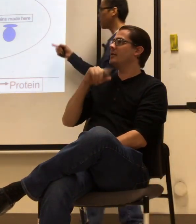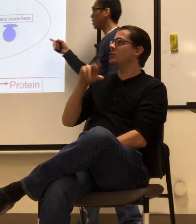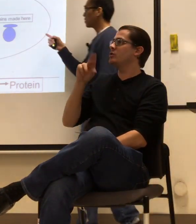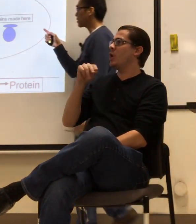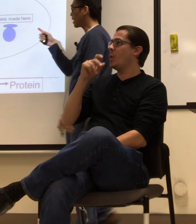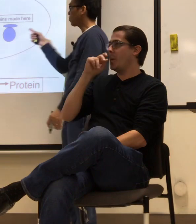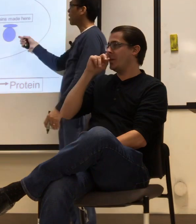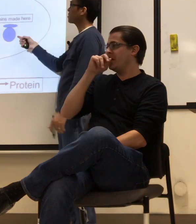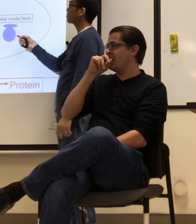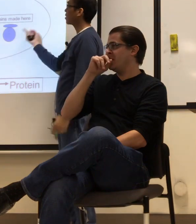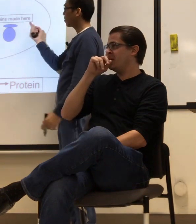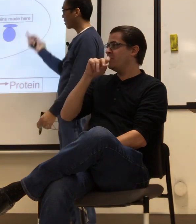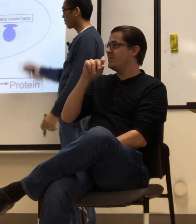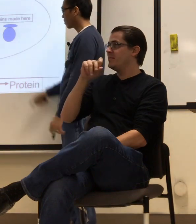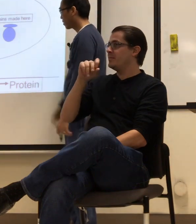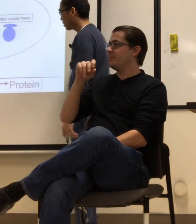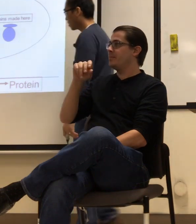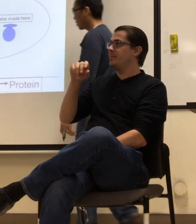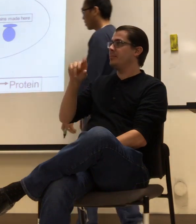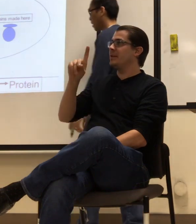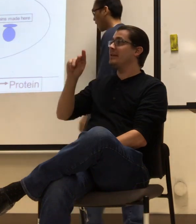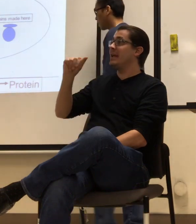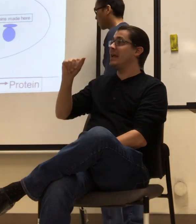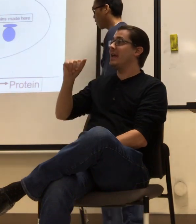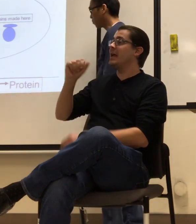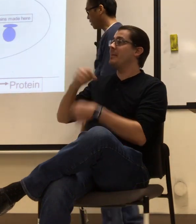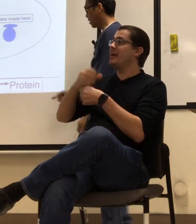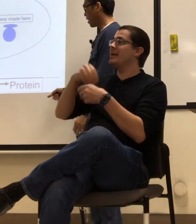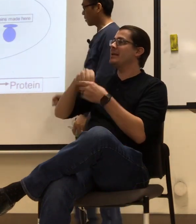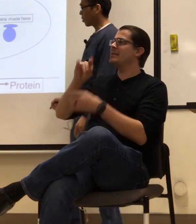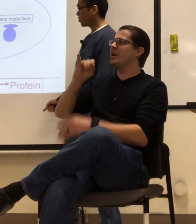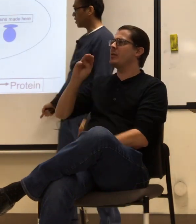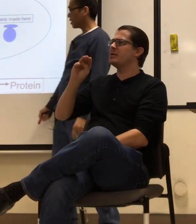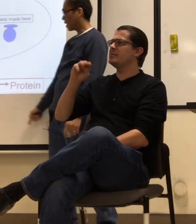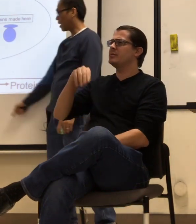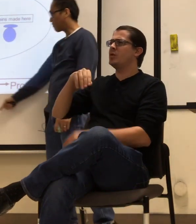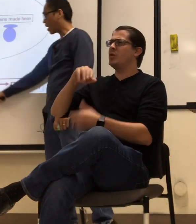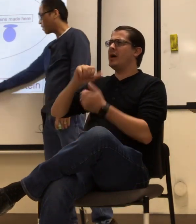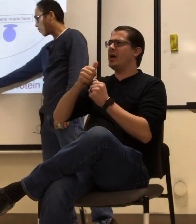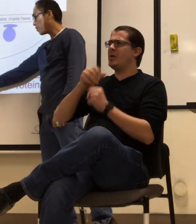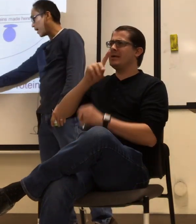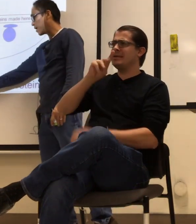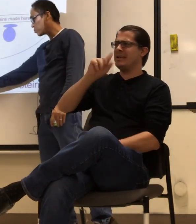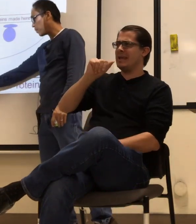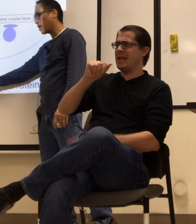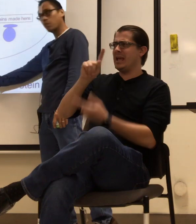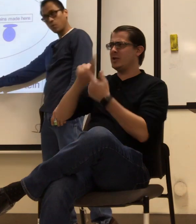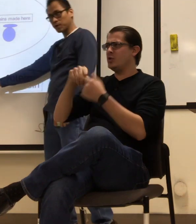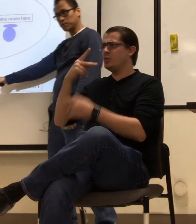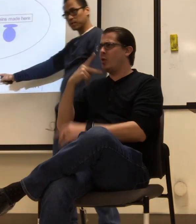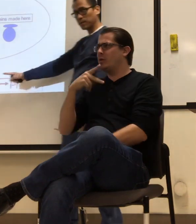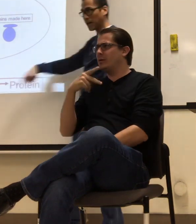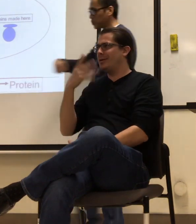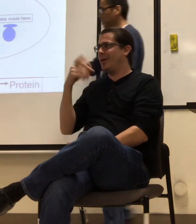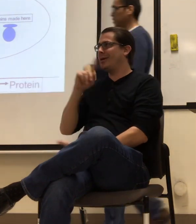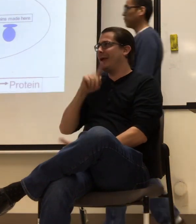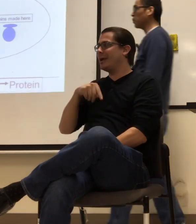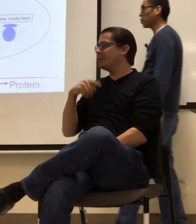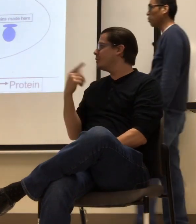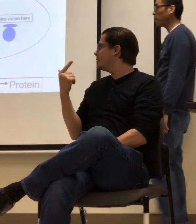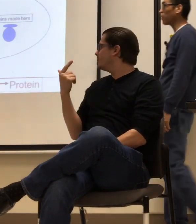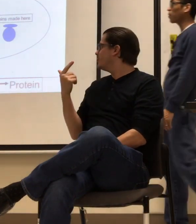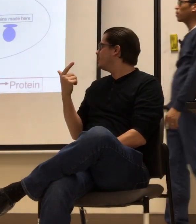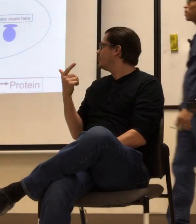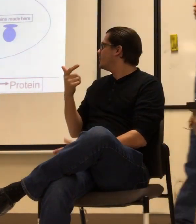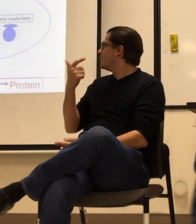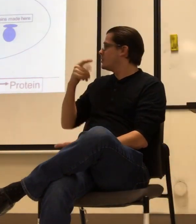Proteins are made in the cytoplasm. So, you know, how do you go from DNA to protein? And I've kind of already answered my own question. I just want to see if